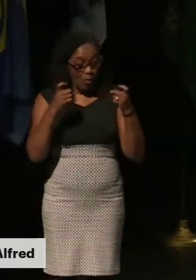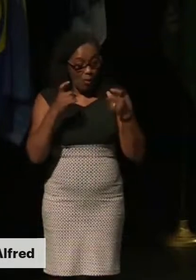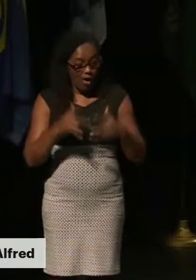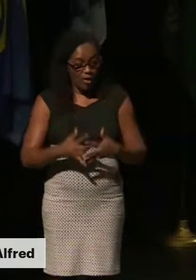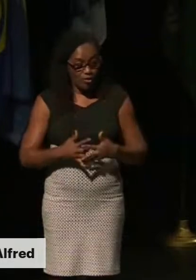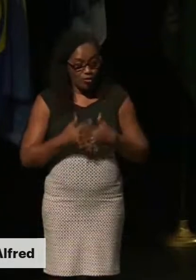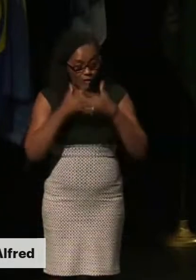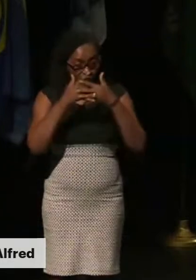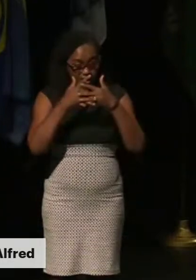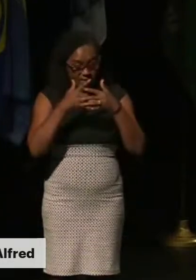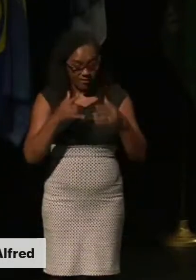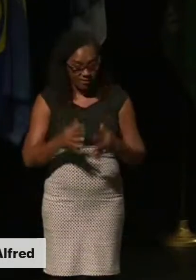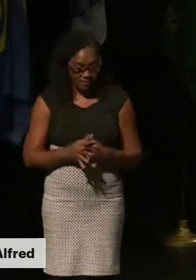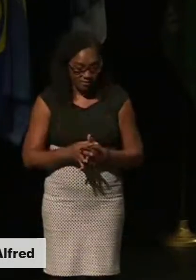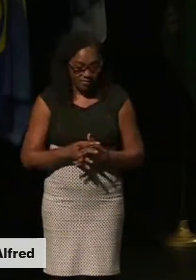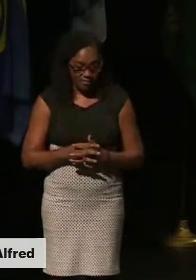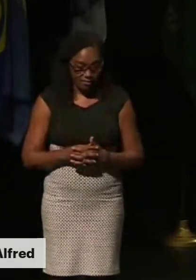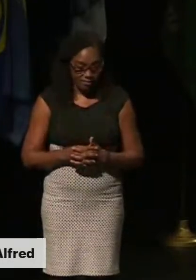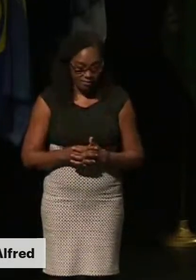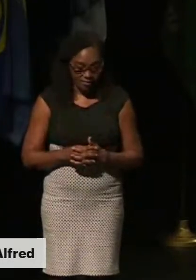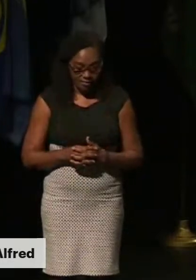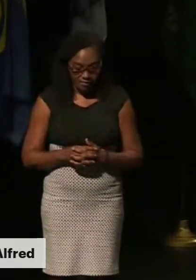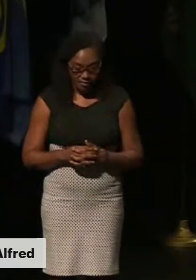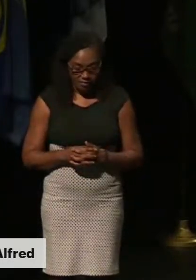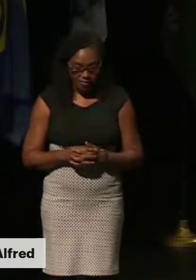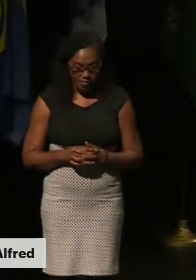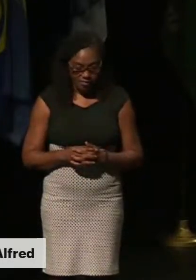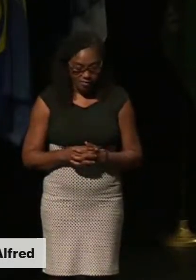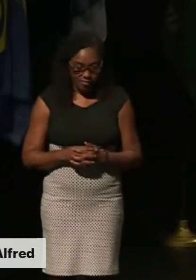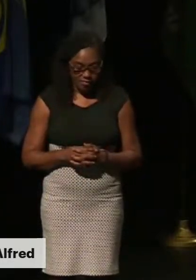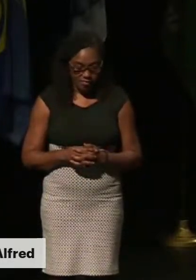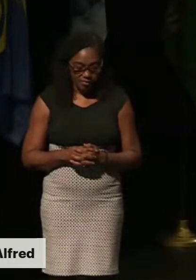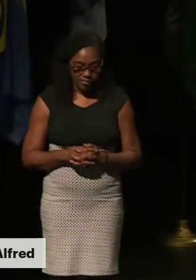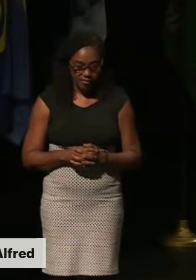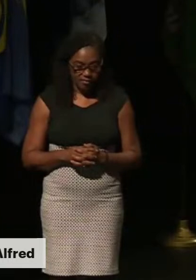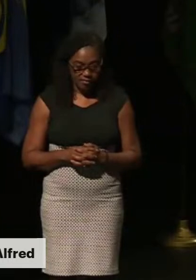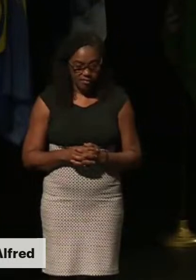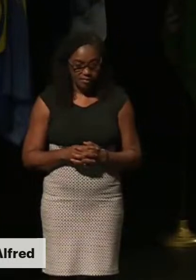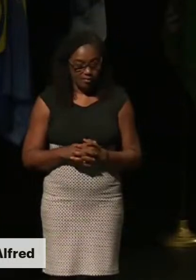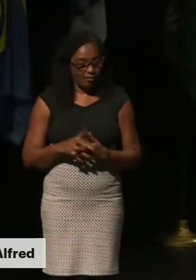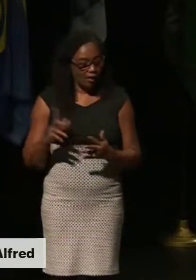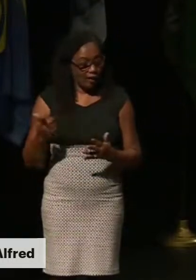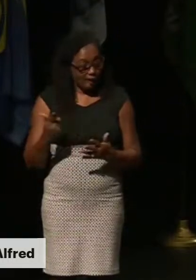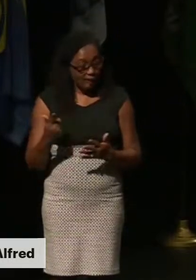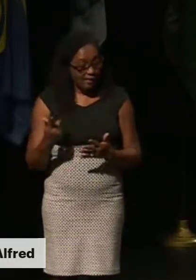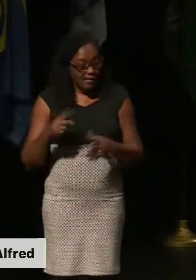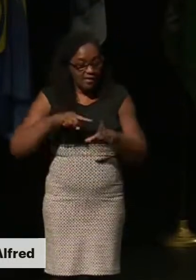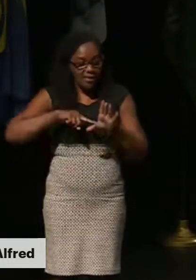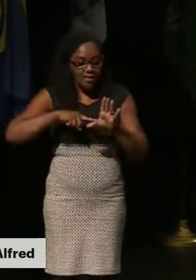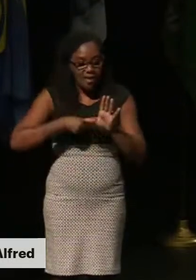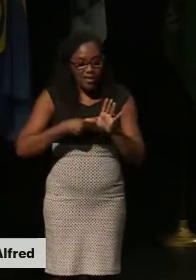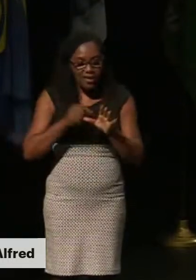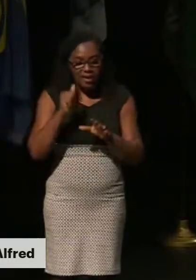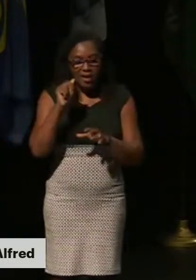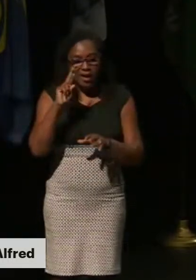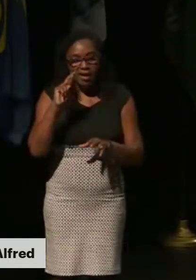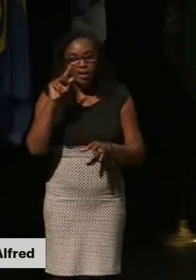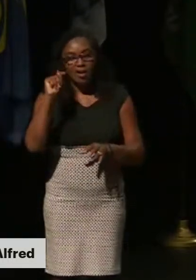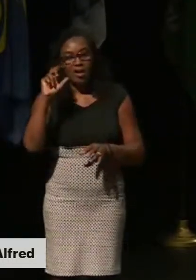was also credited as the first to introduce the art of ballet and tap dancing to Tobago.